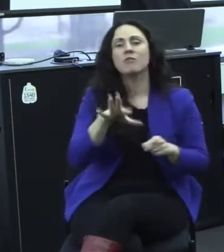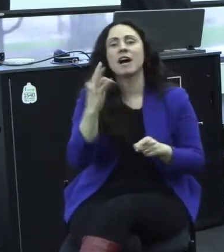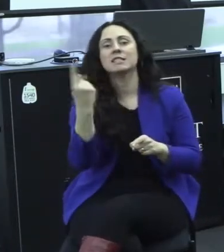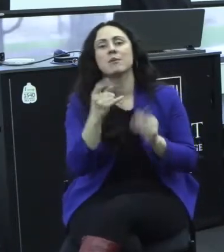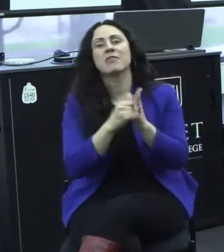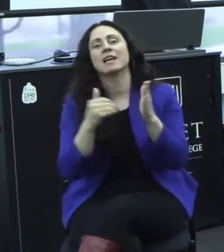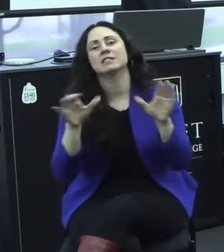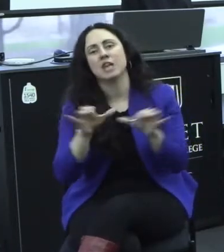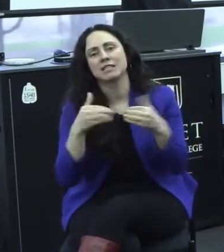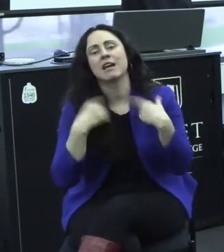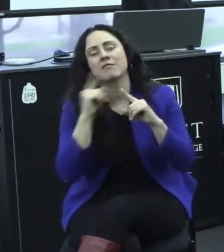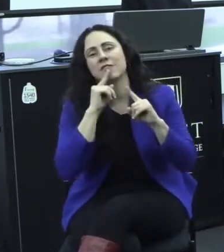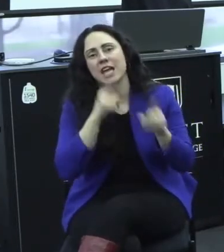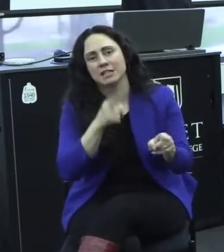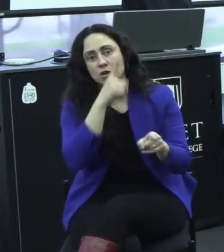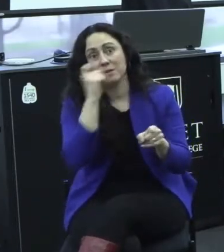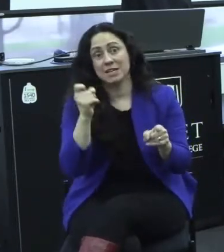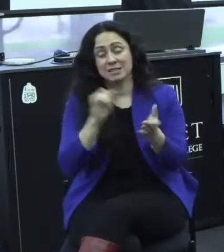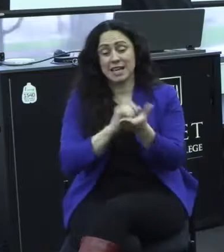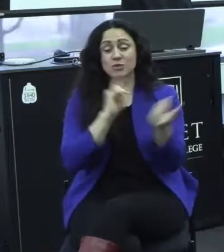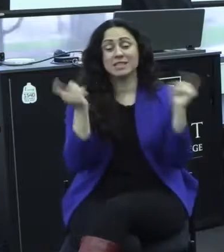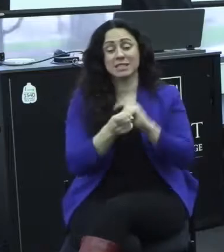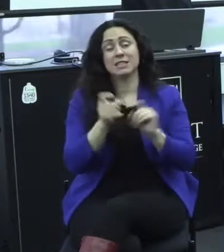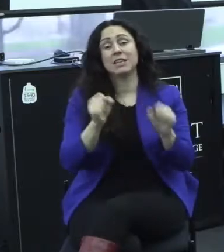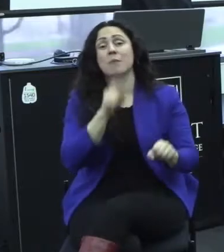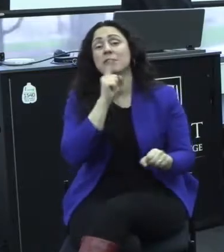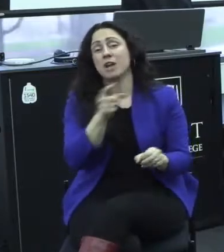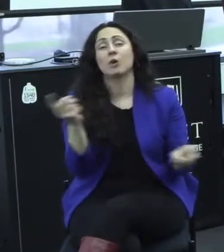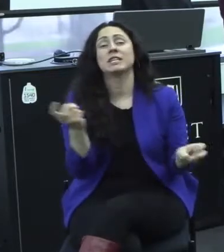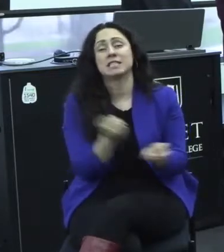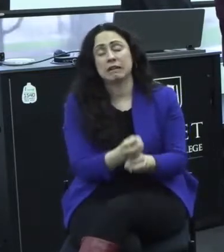how difficult that transition can be. Thank you.